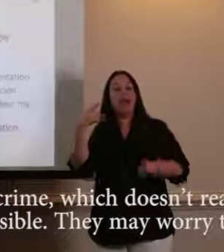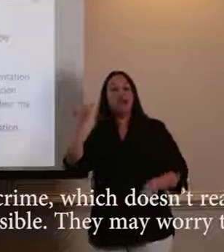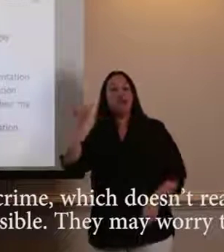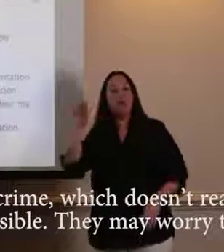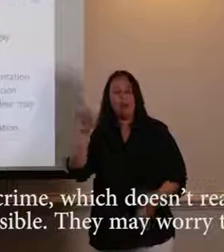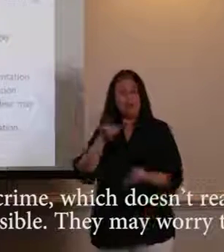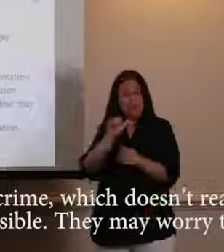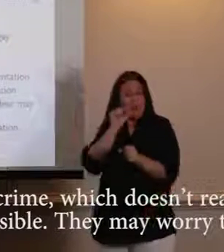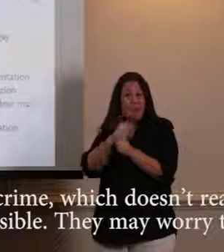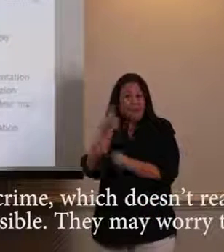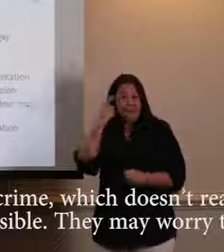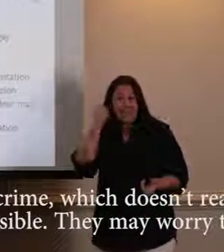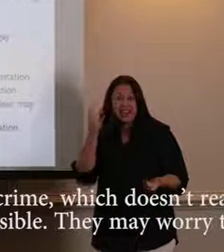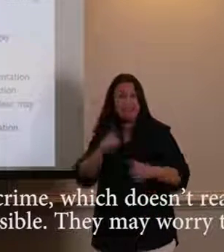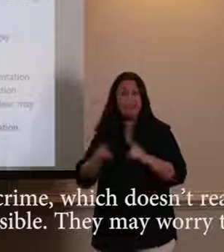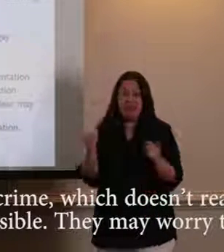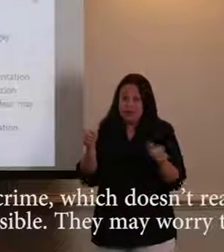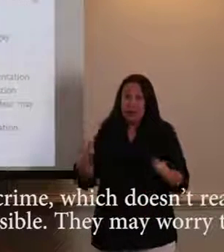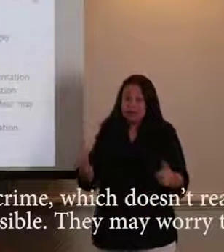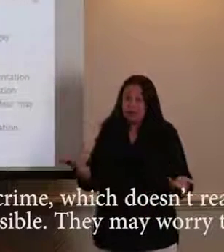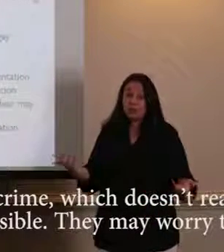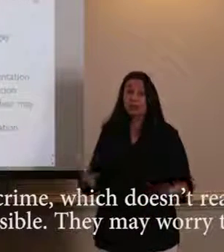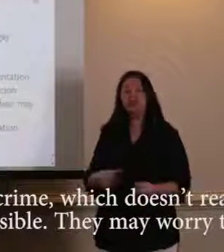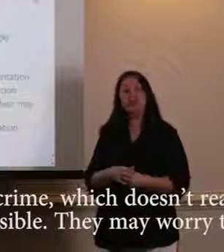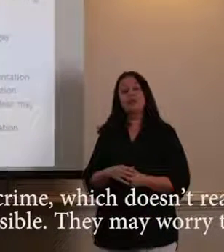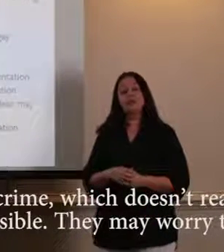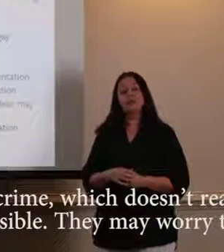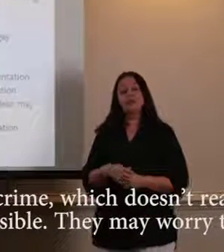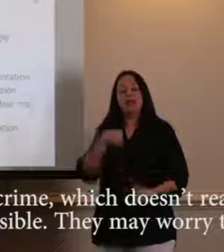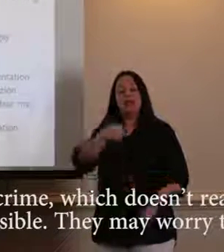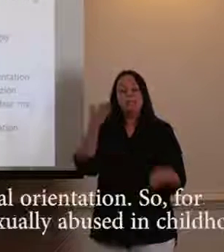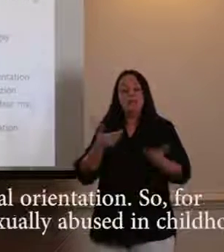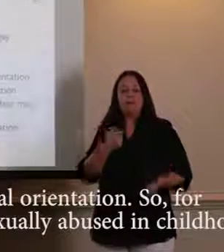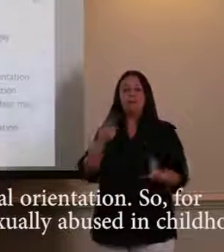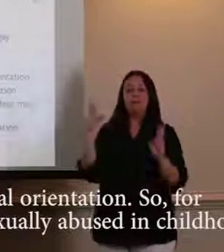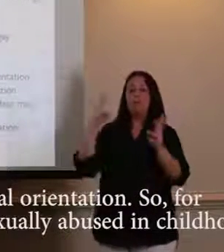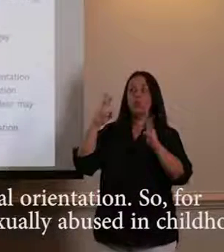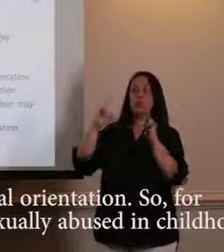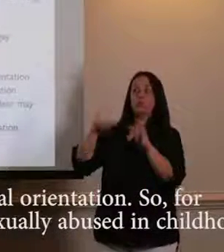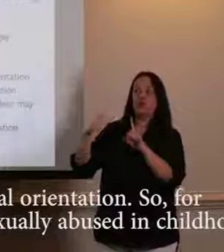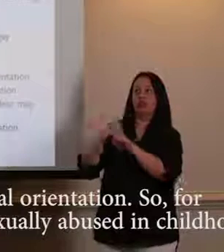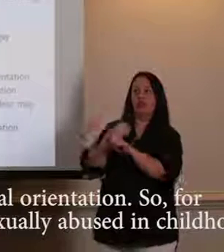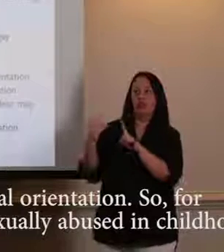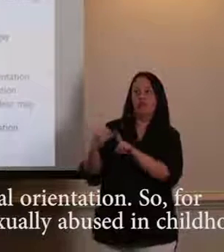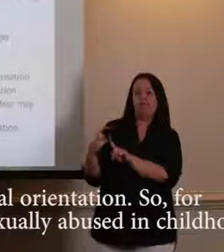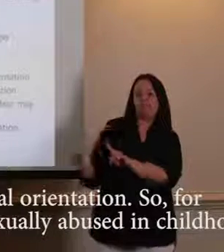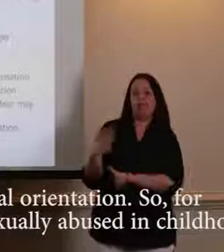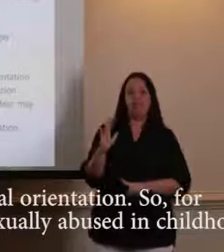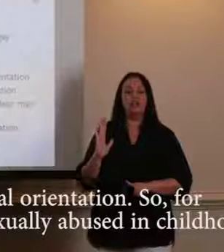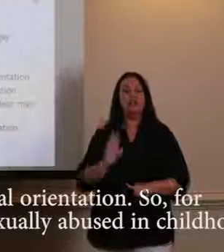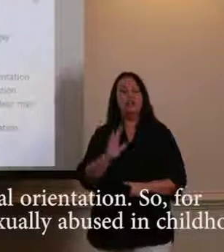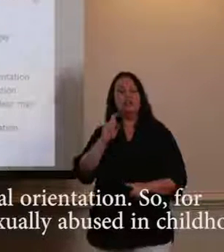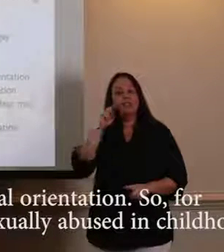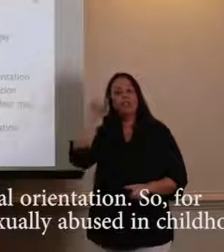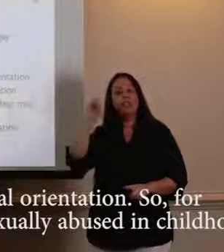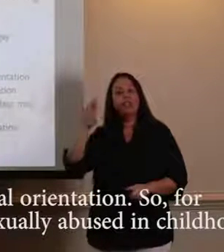make sense, right? But it's possible. They may worry that the assault affected their sexual orientation. So, for